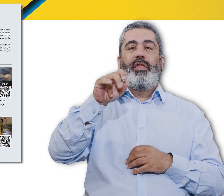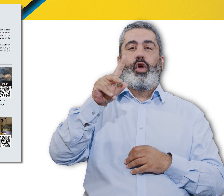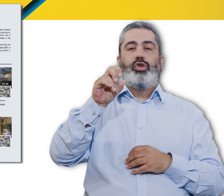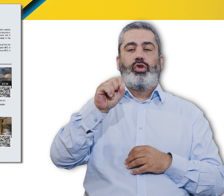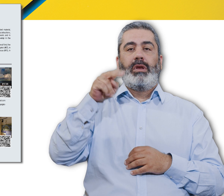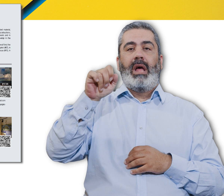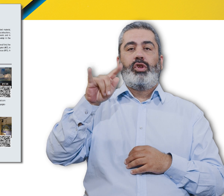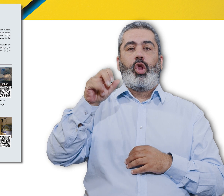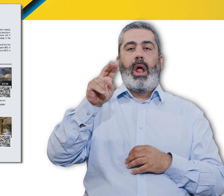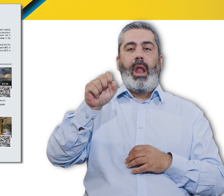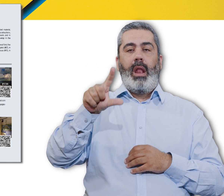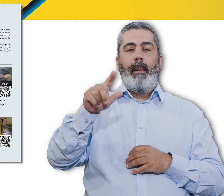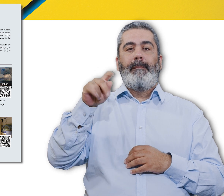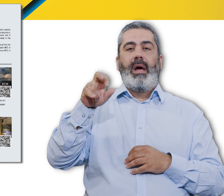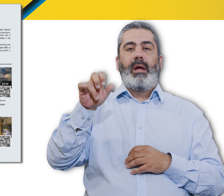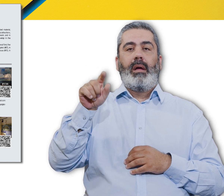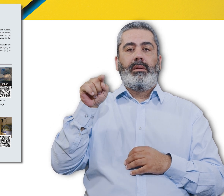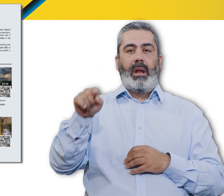22241. Email